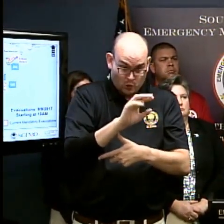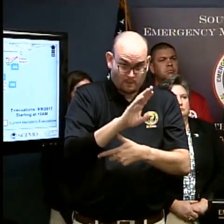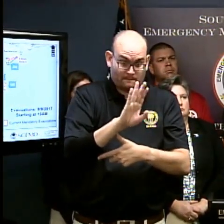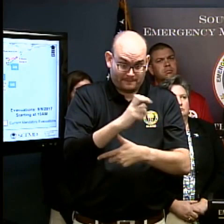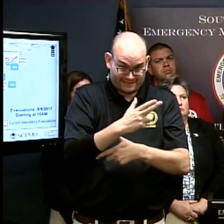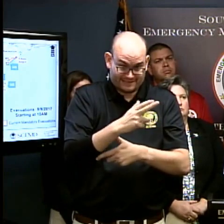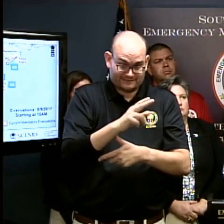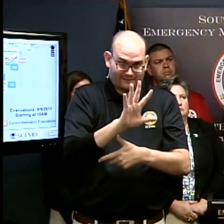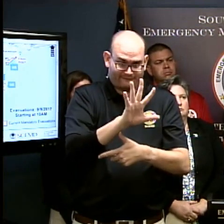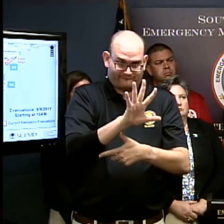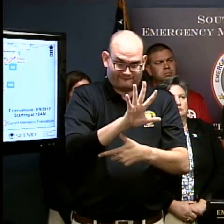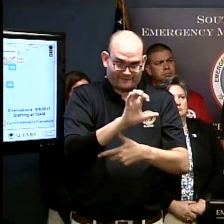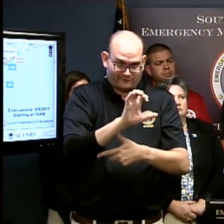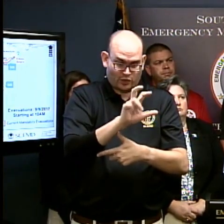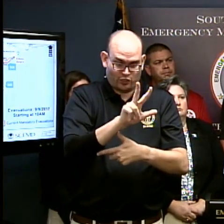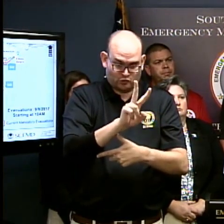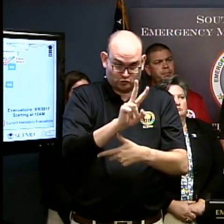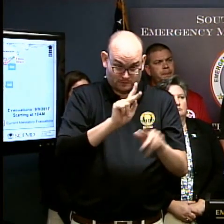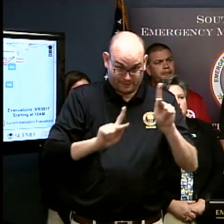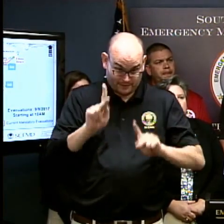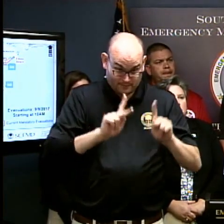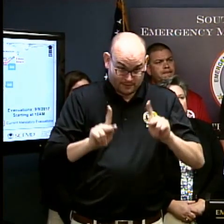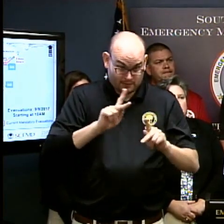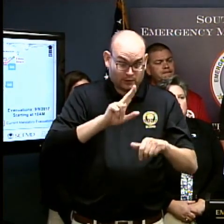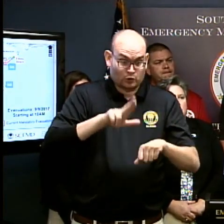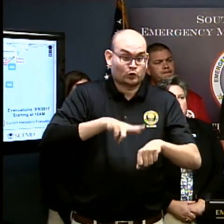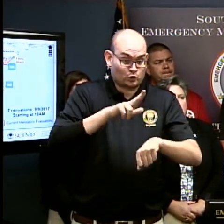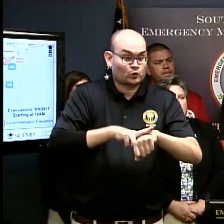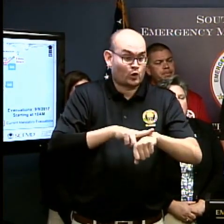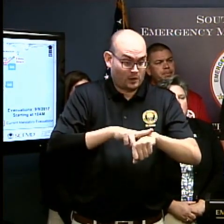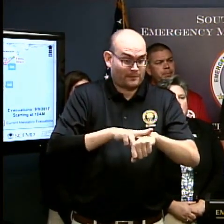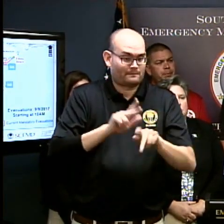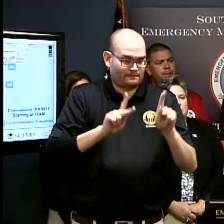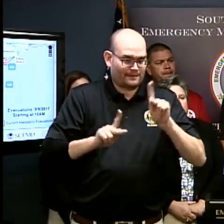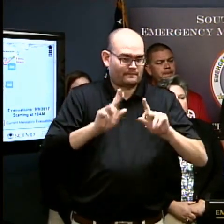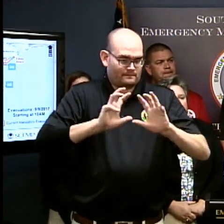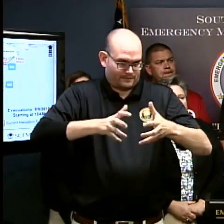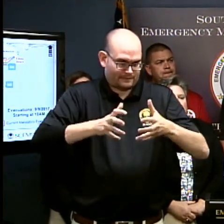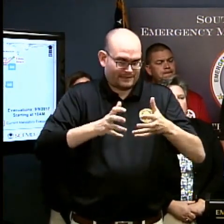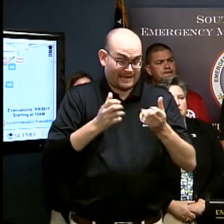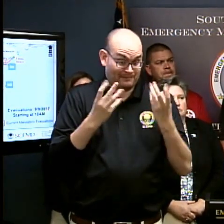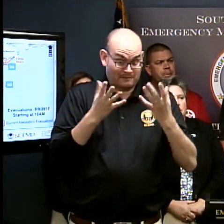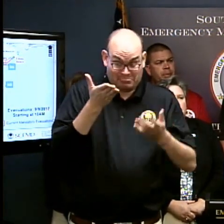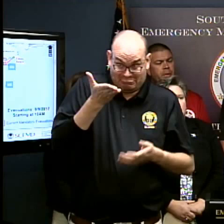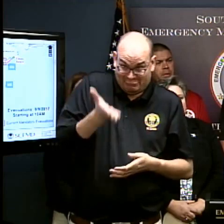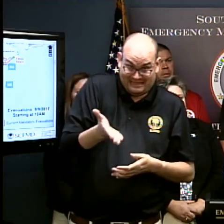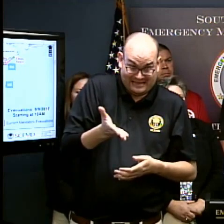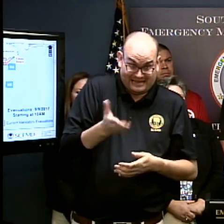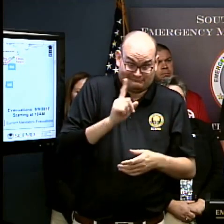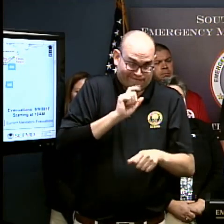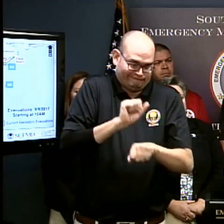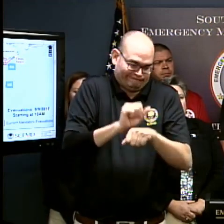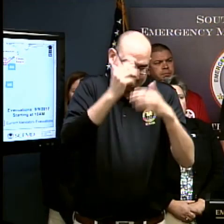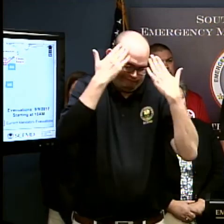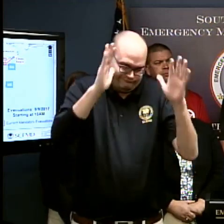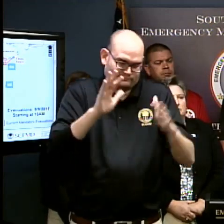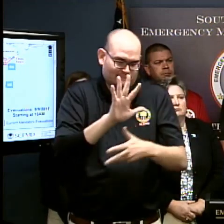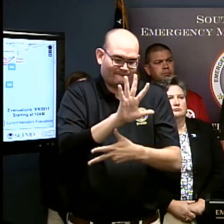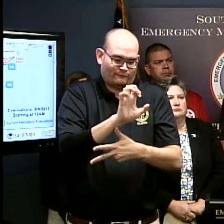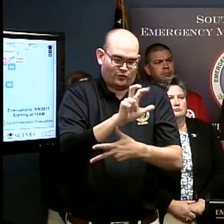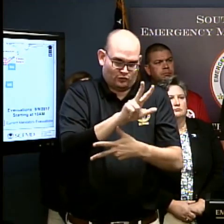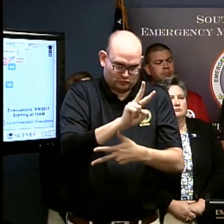the normal population. We don't know how many people are home, but that's how many live there. Defusky